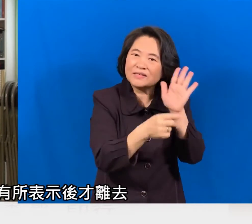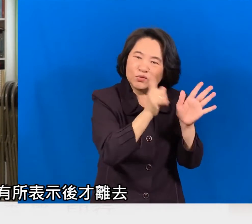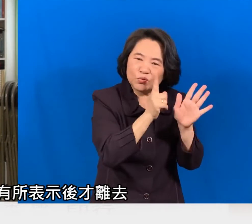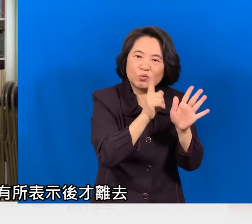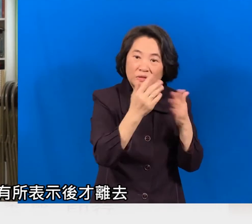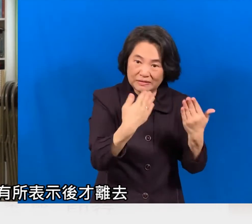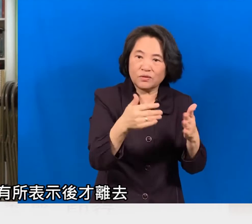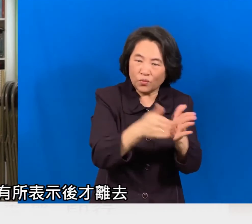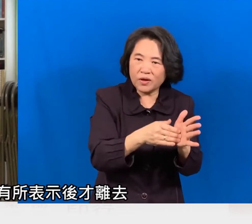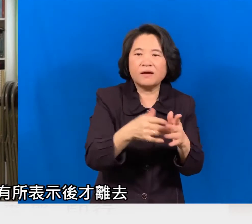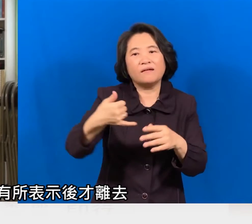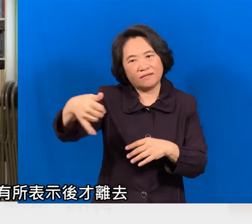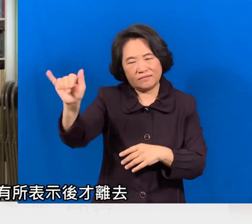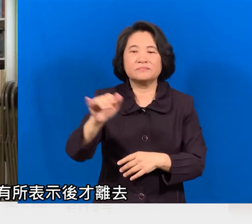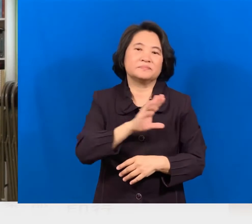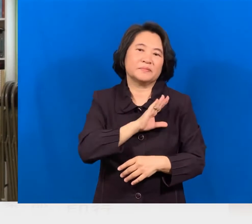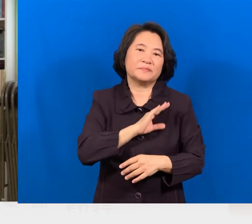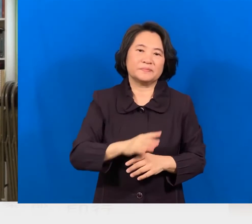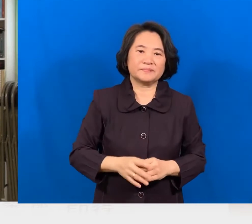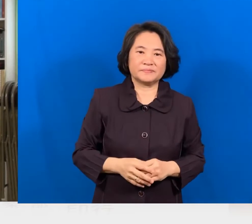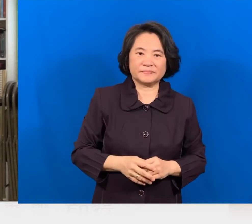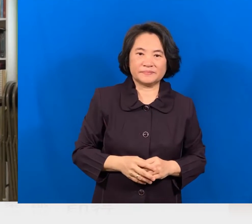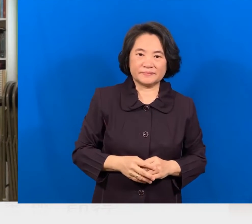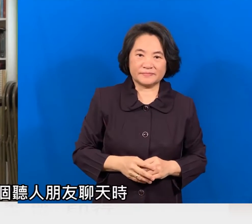yourself first before leaving.